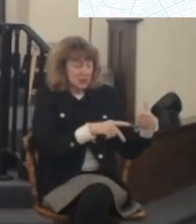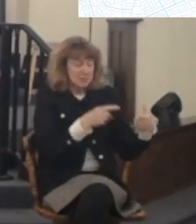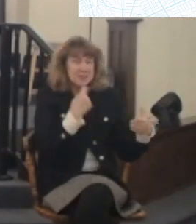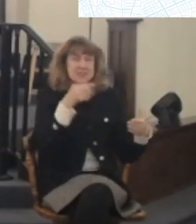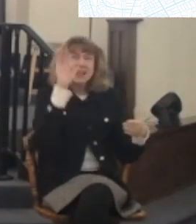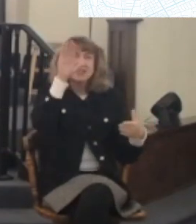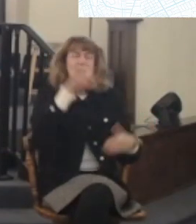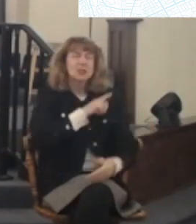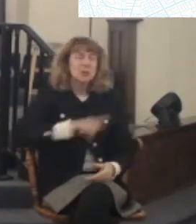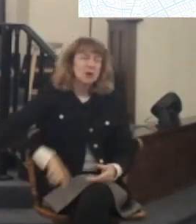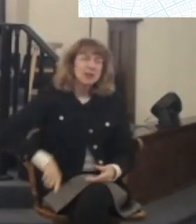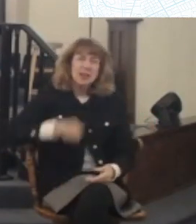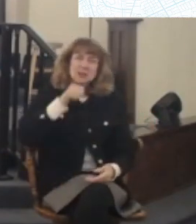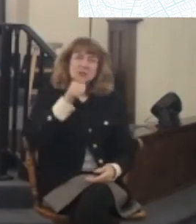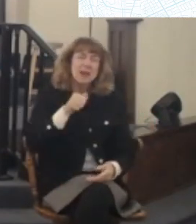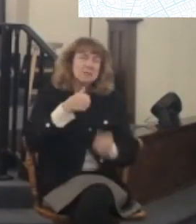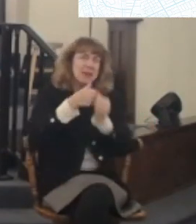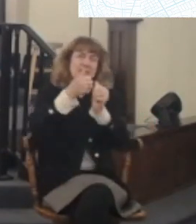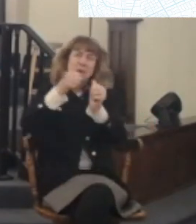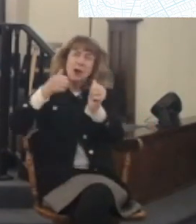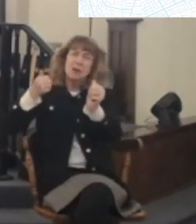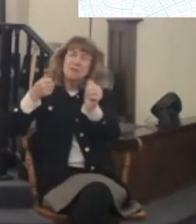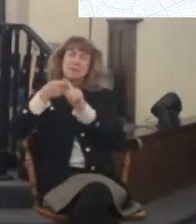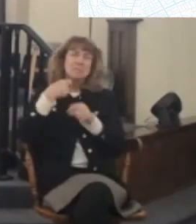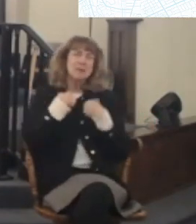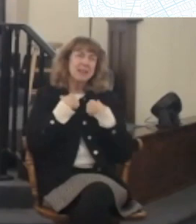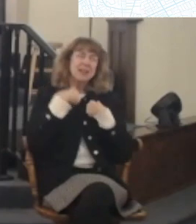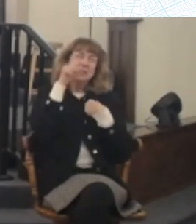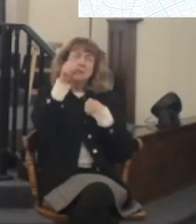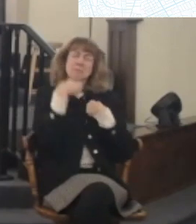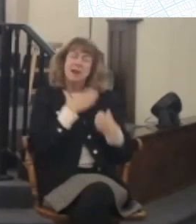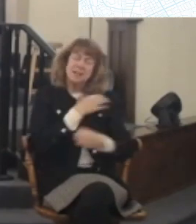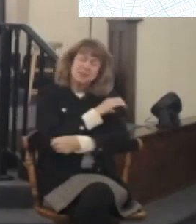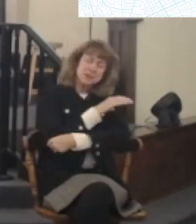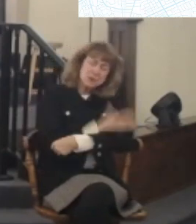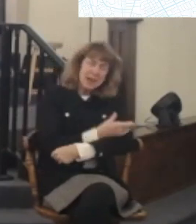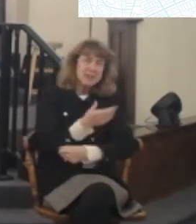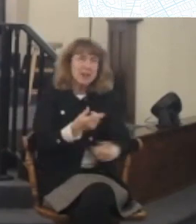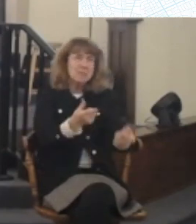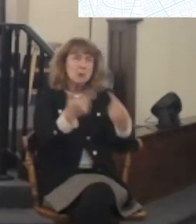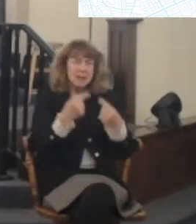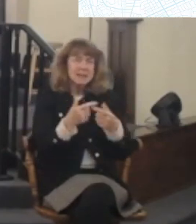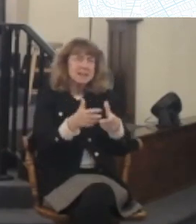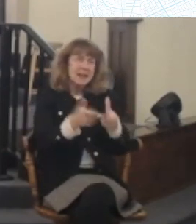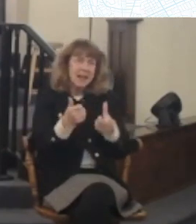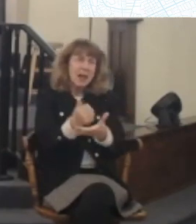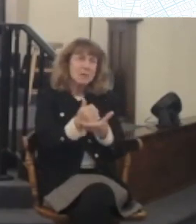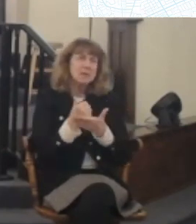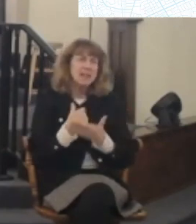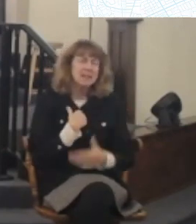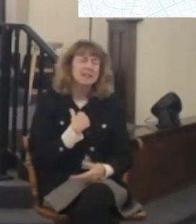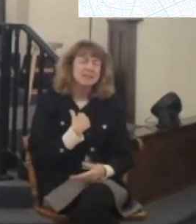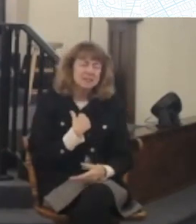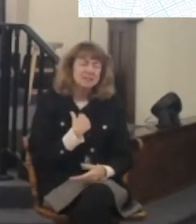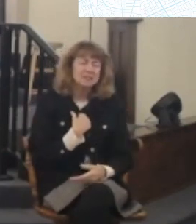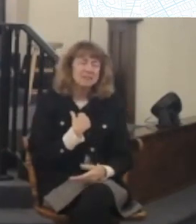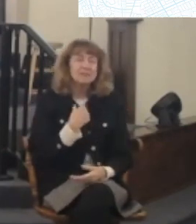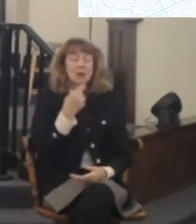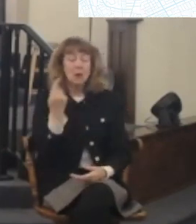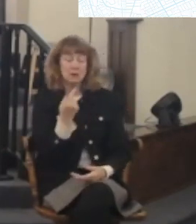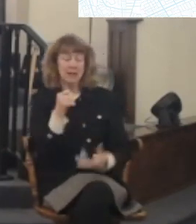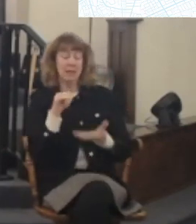Lord, do not be far from me. You are my strength. Come quickly to help me. Only